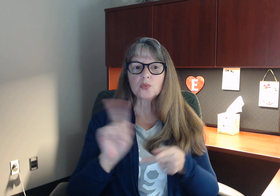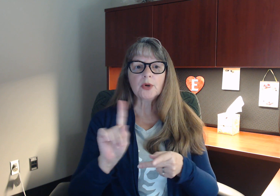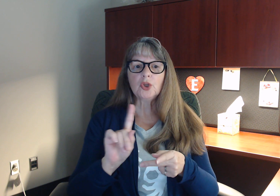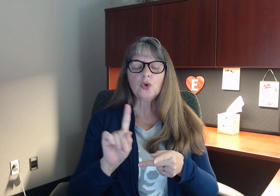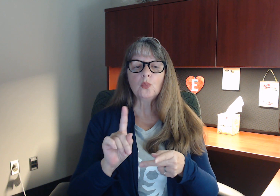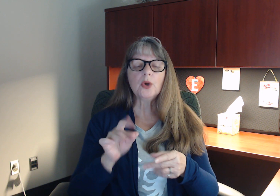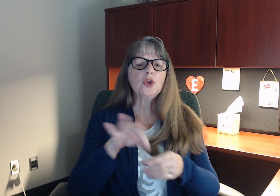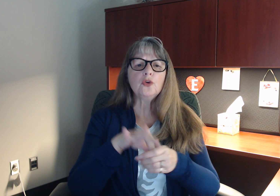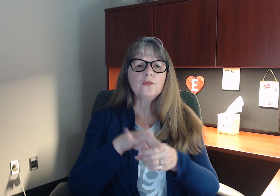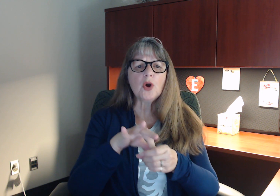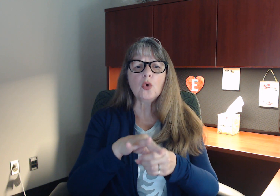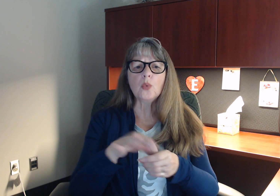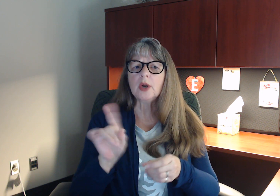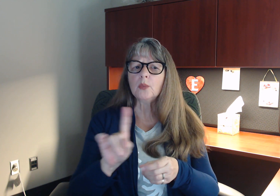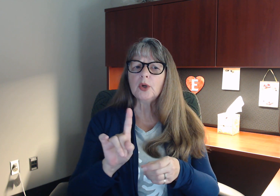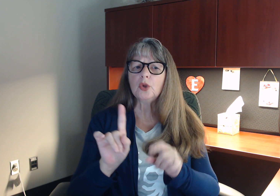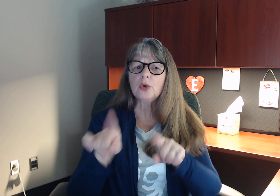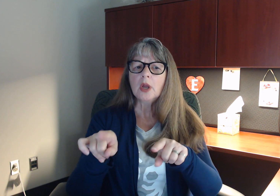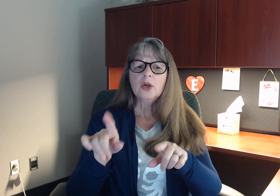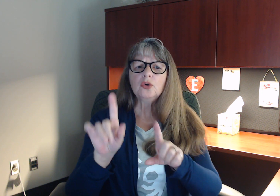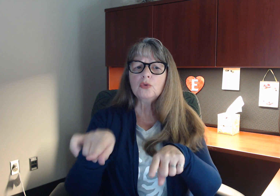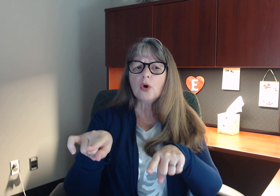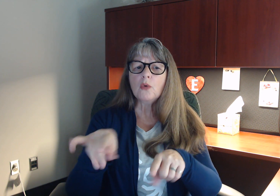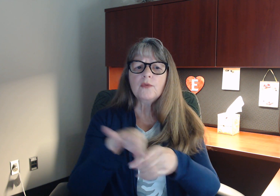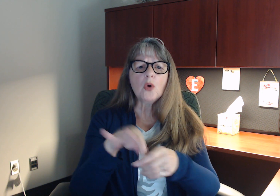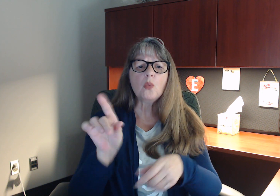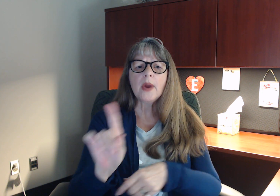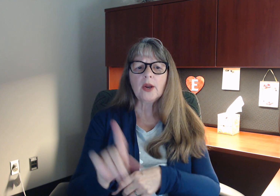you vote? Where do you go? You go vote where?